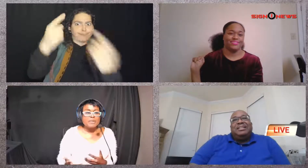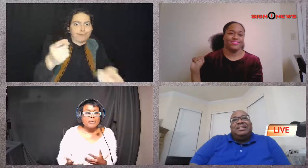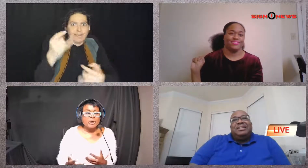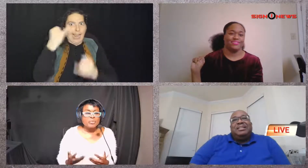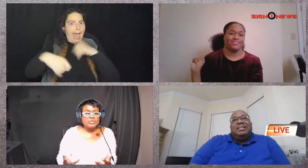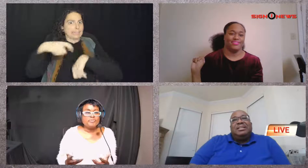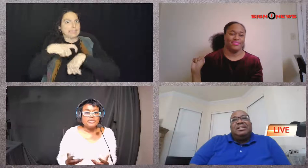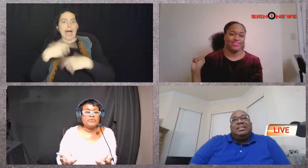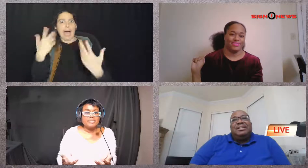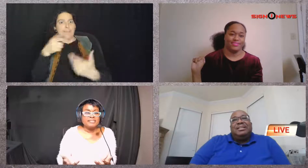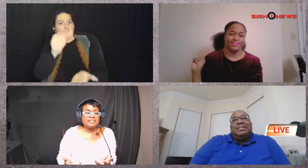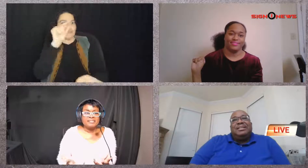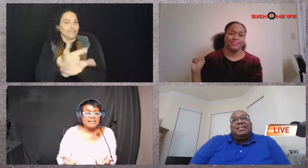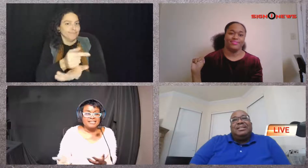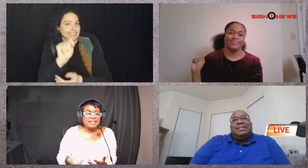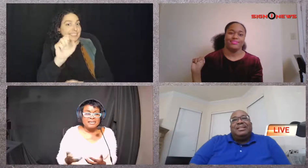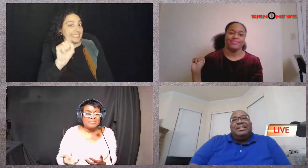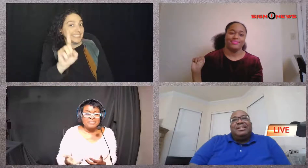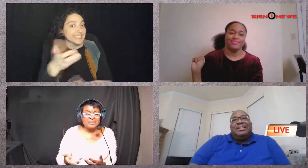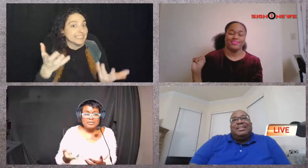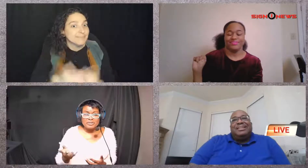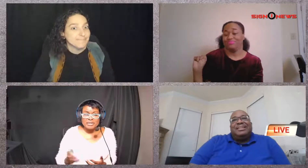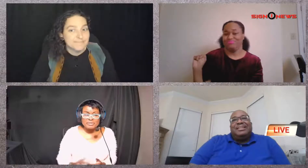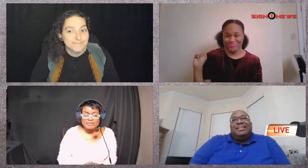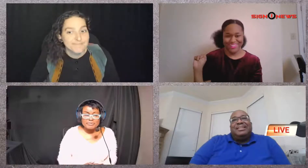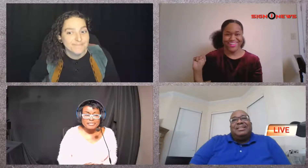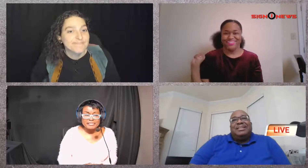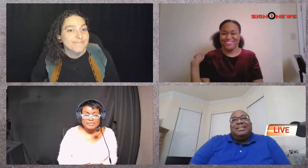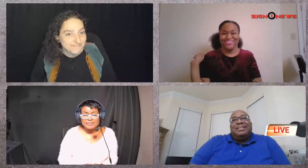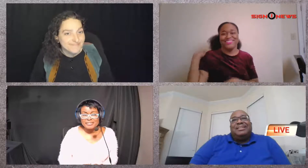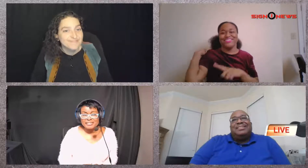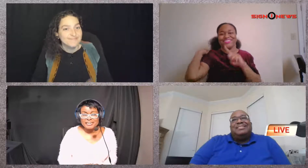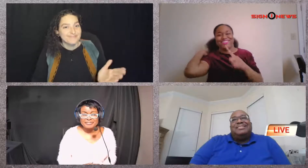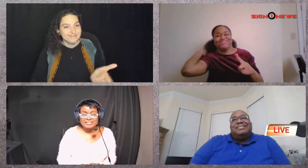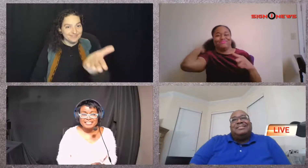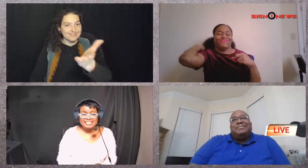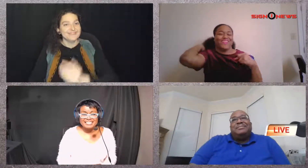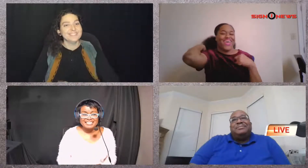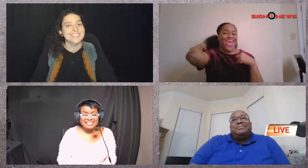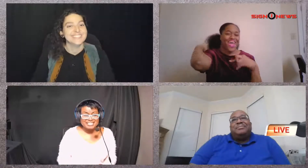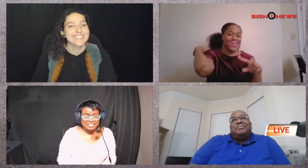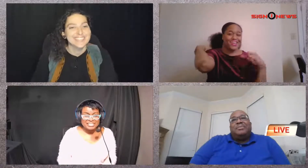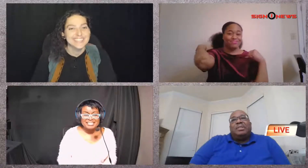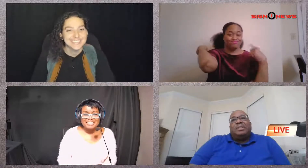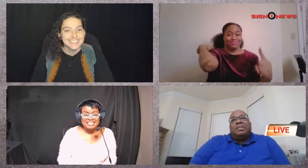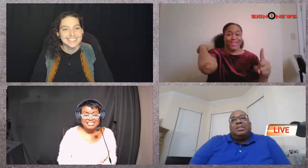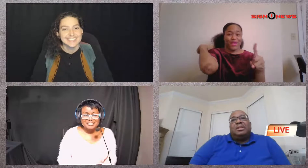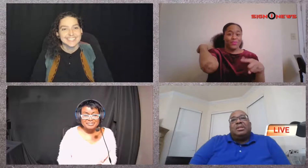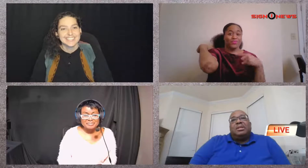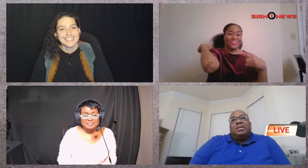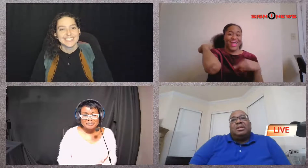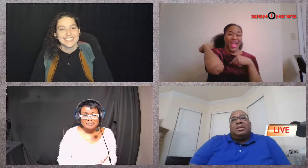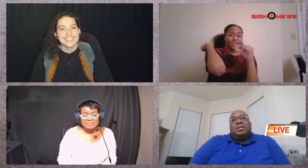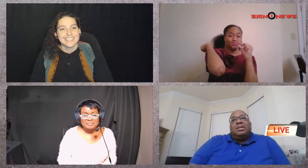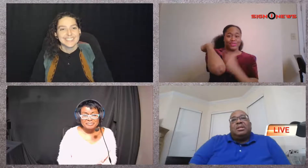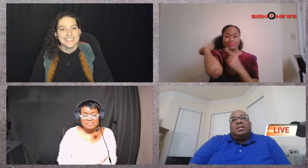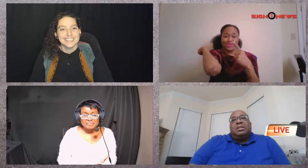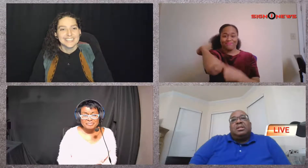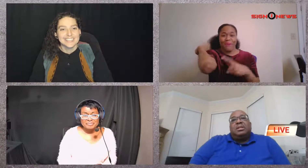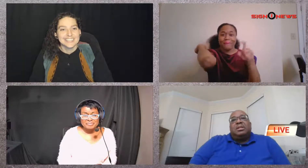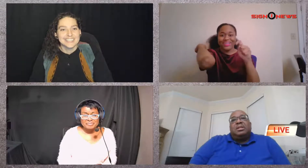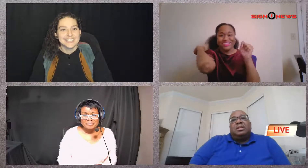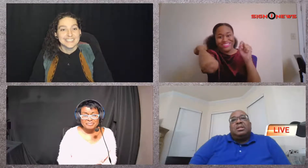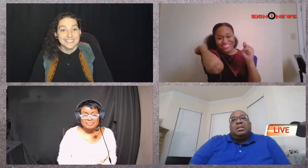Just catch me up on what you've been doing since the last time, you graduated from Texas School for the Deaf. Sure.